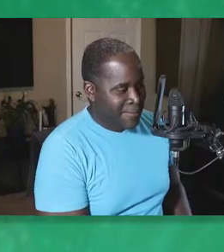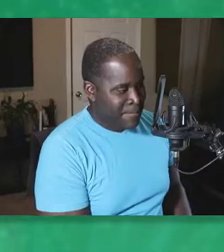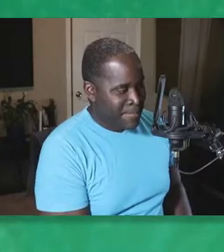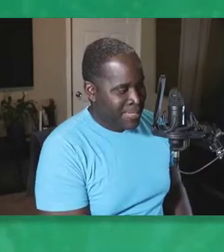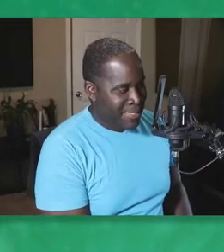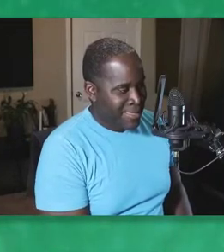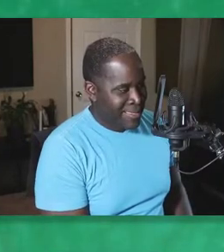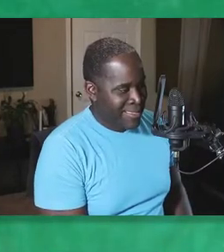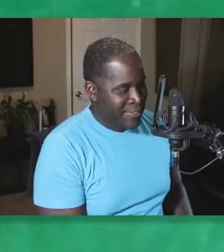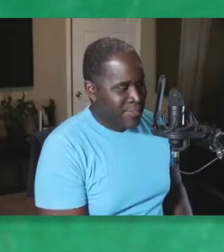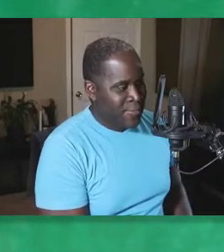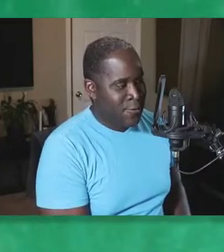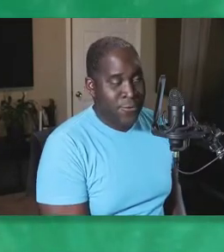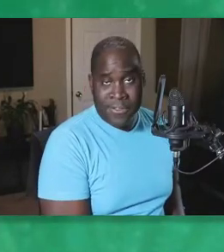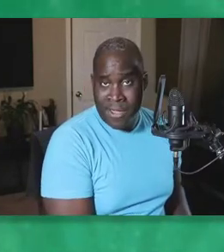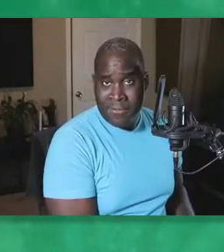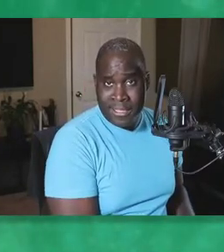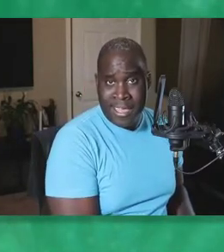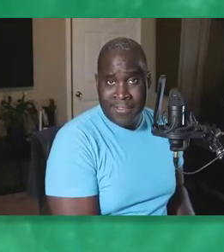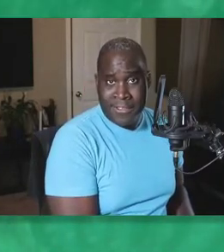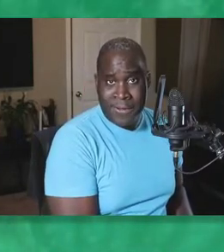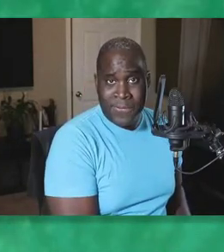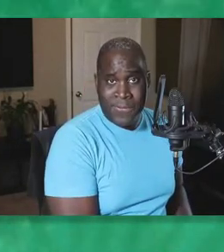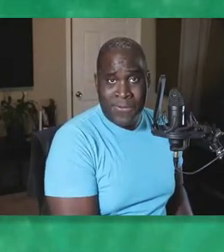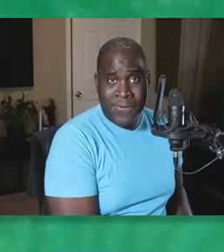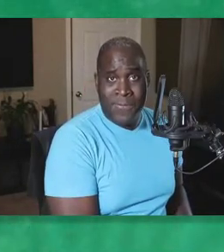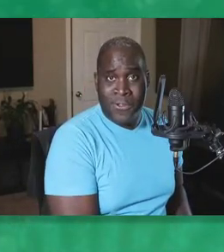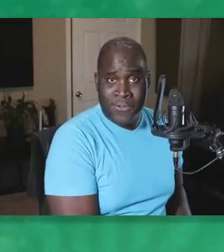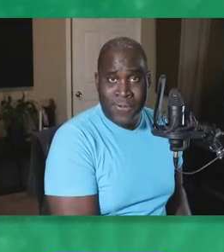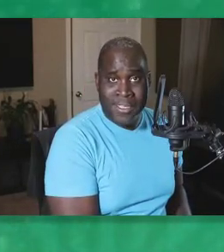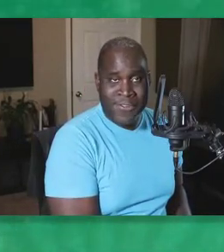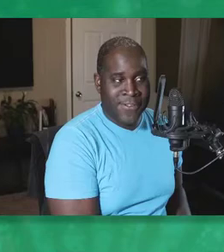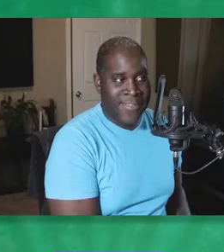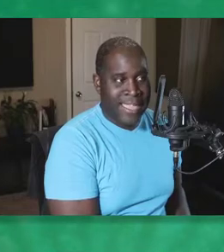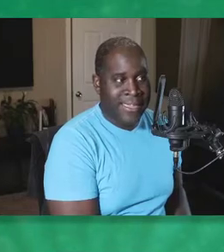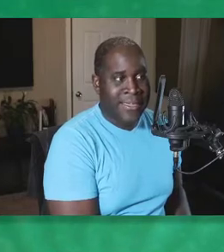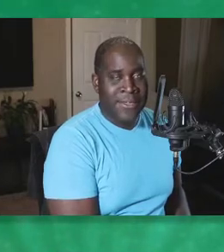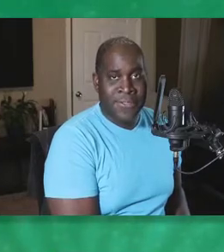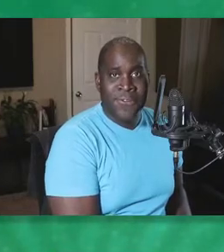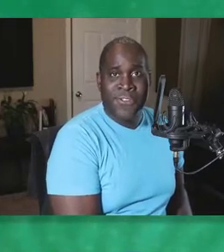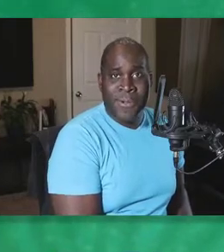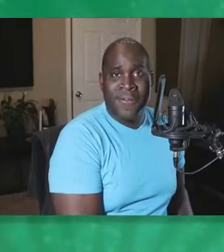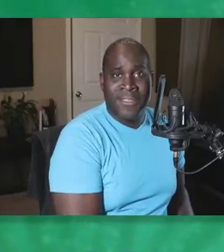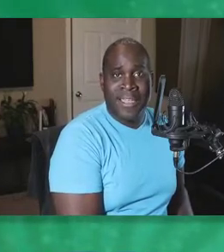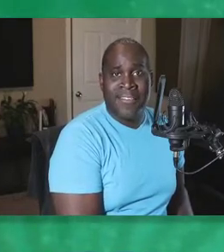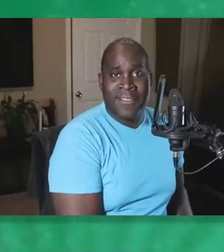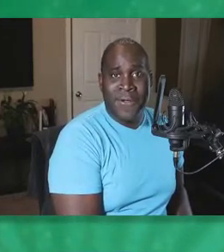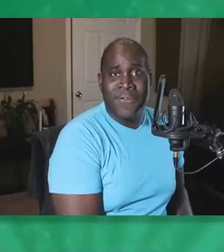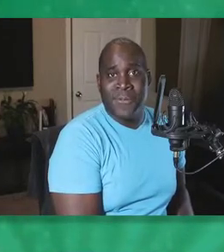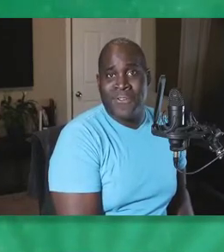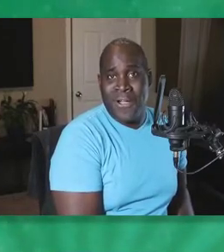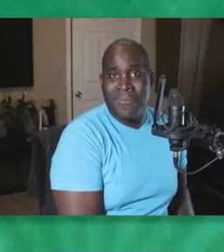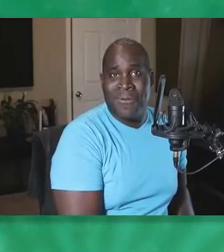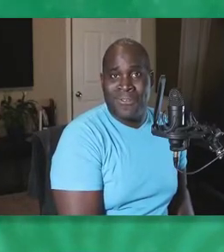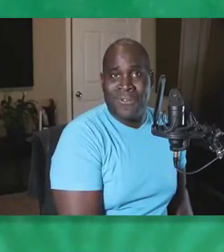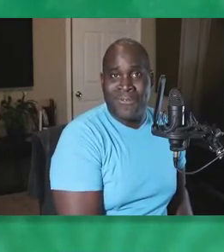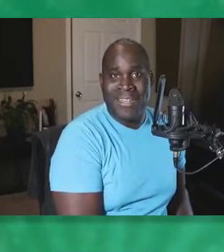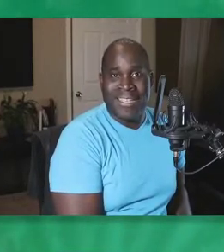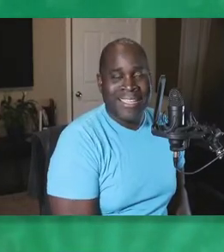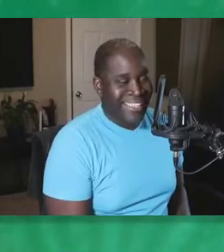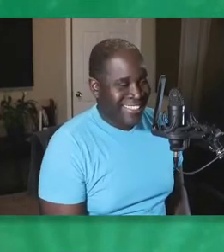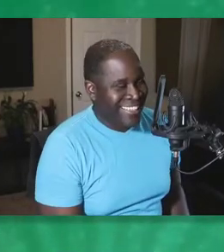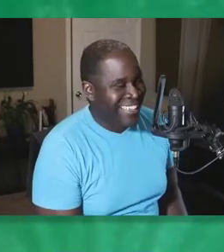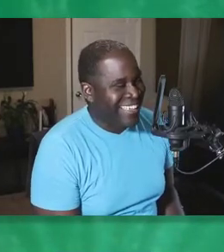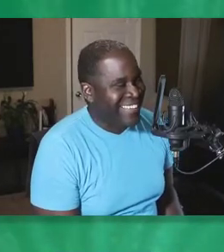saying those are some awfully nice clothes for a servant. She's like, those are some awfully nice clothes, Mr. Humble